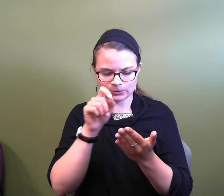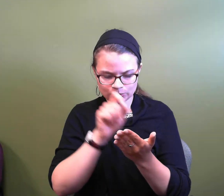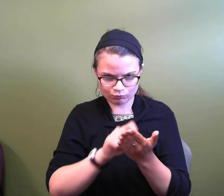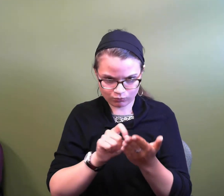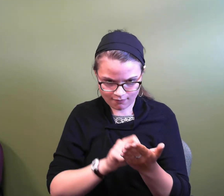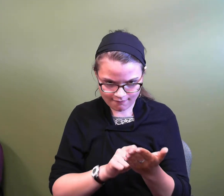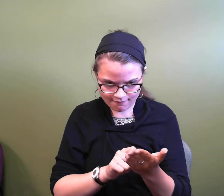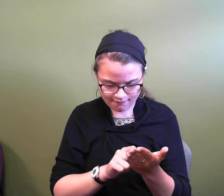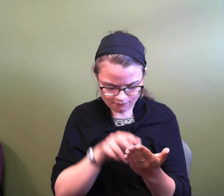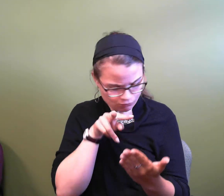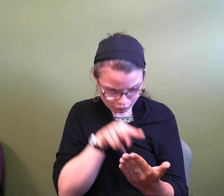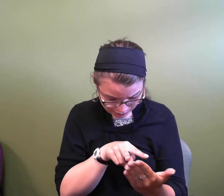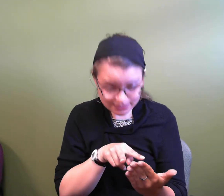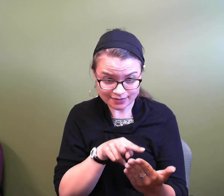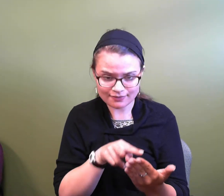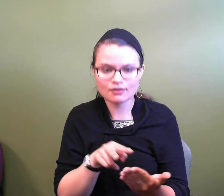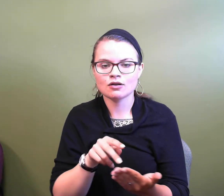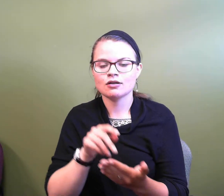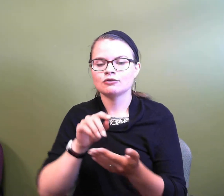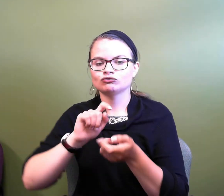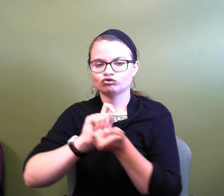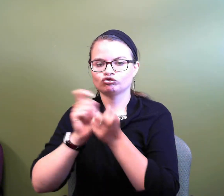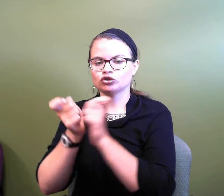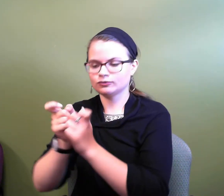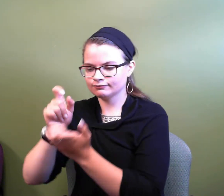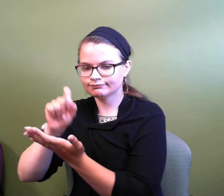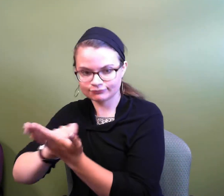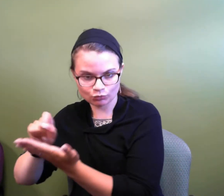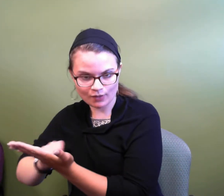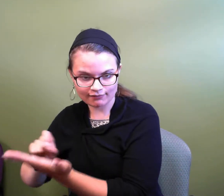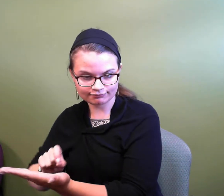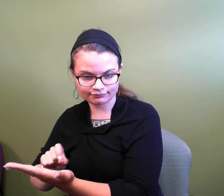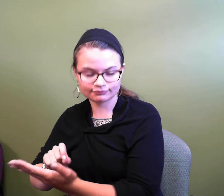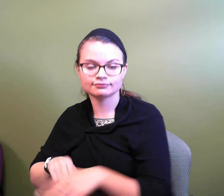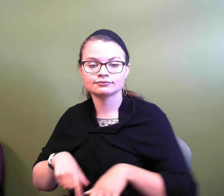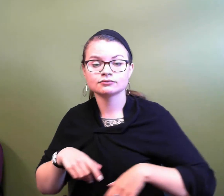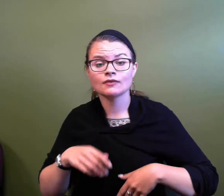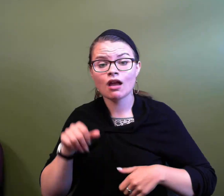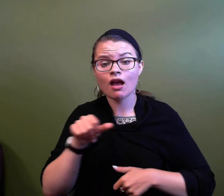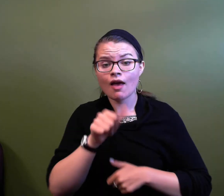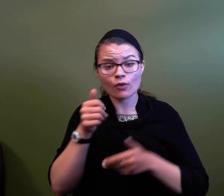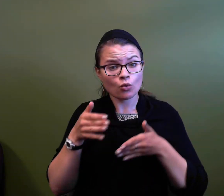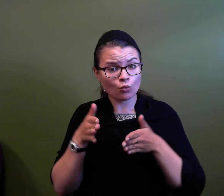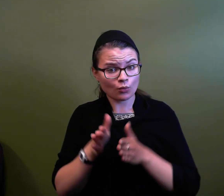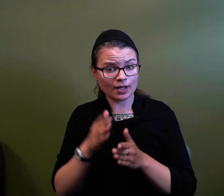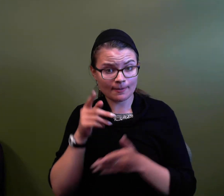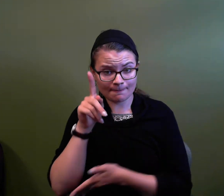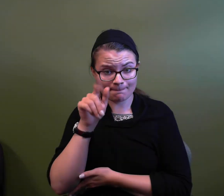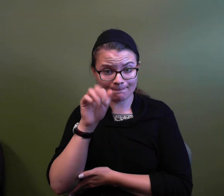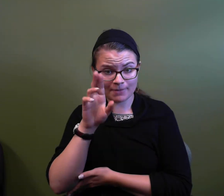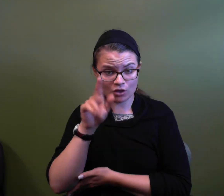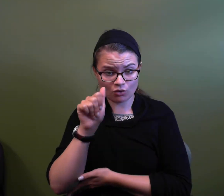Okay, another way we can paraphrase is by changing the structure of the sentence. So for example, you might have a